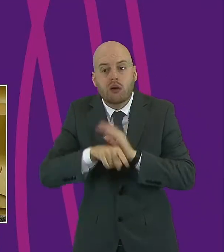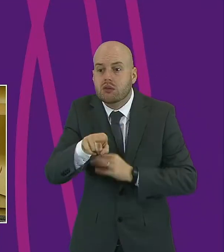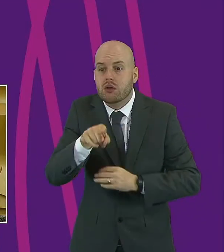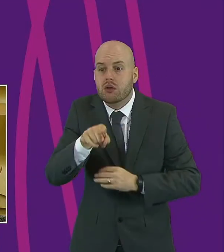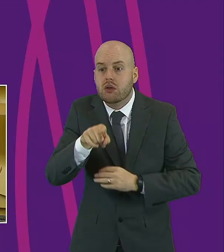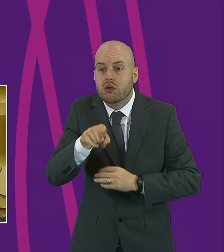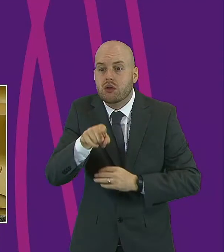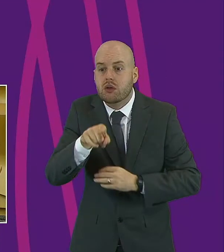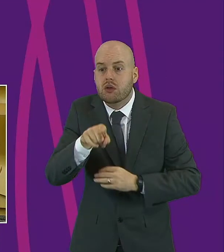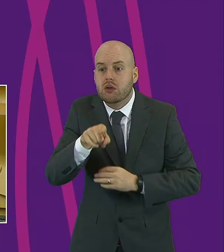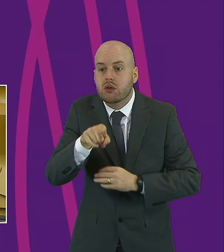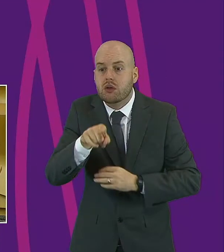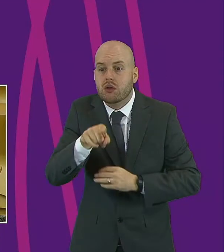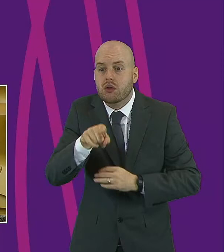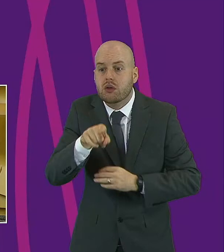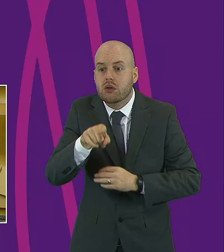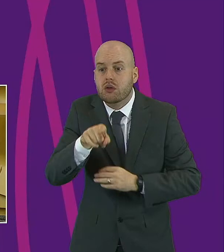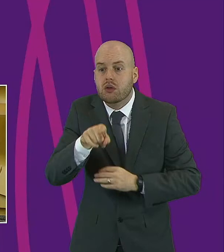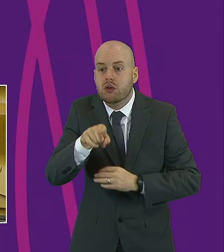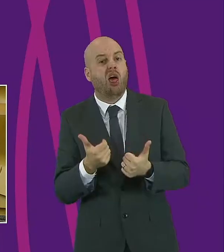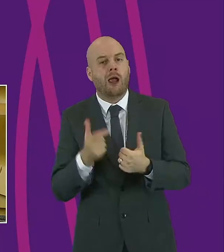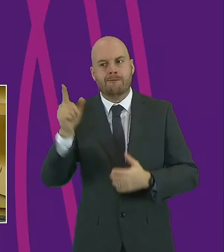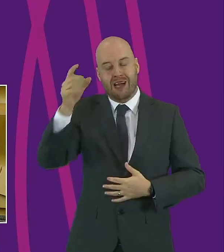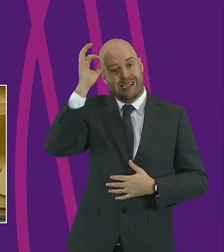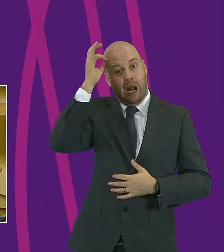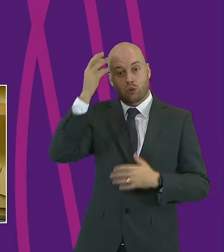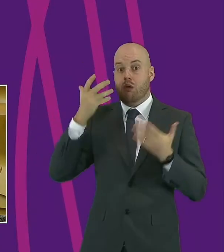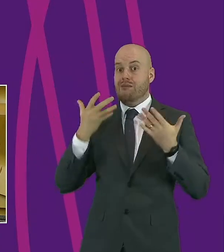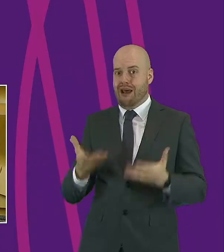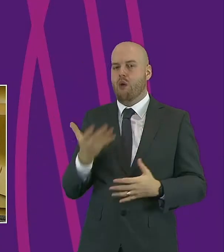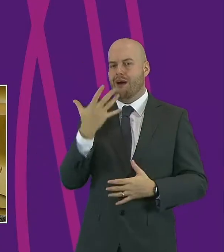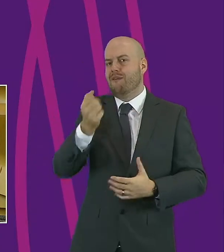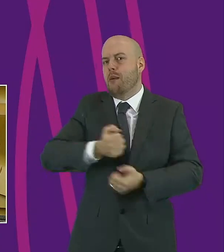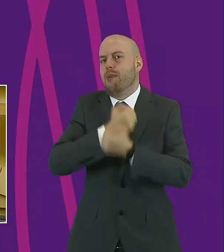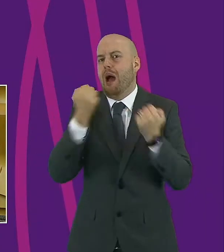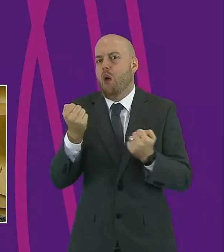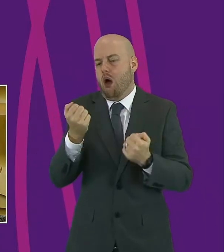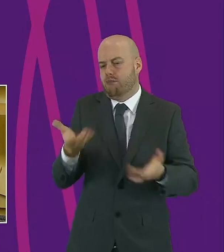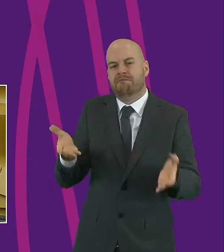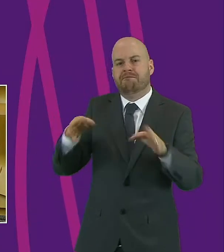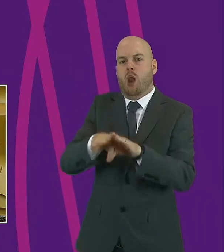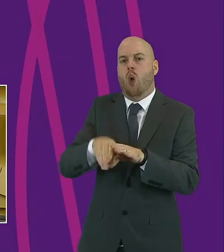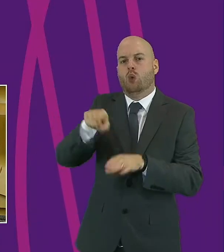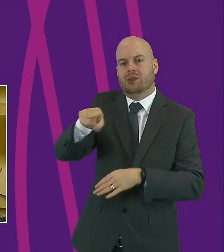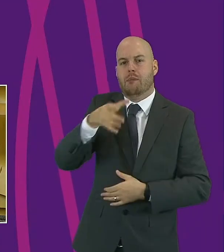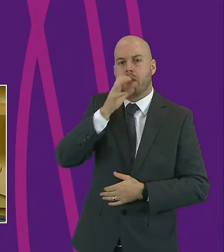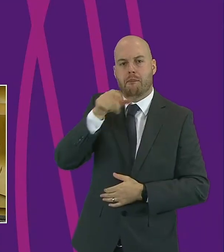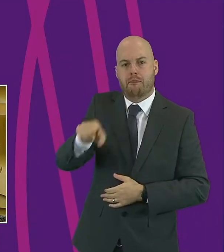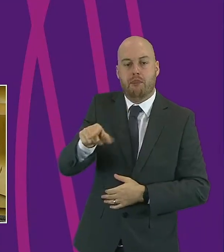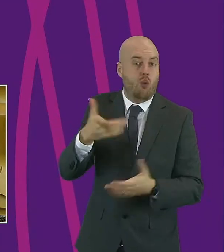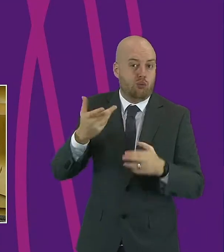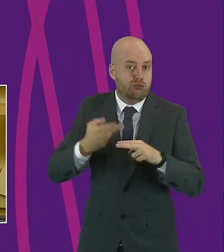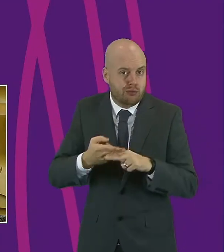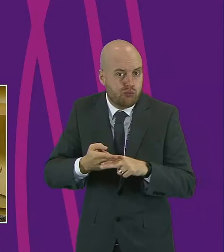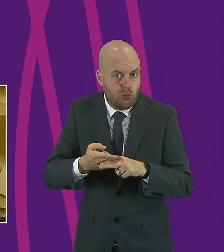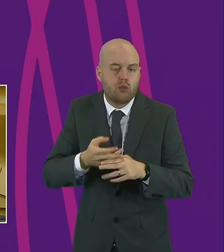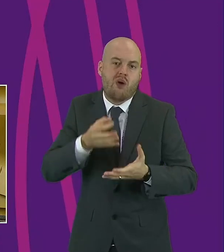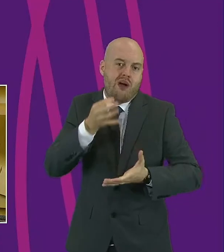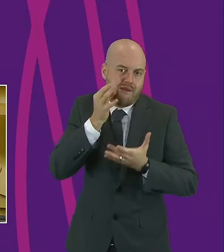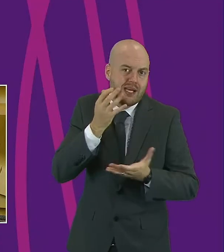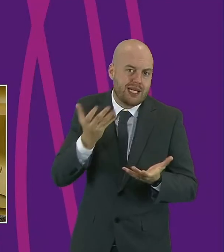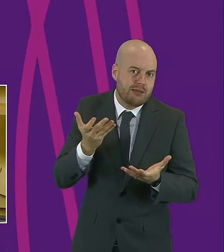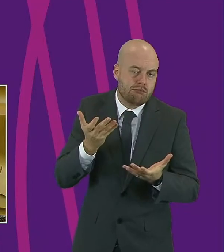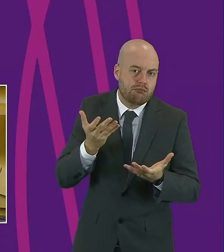risking transmission of the virus. This power would enable local authorities either to close such premises or to impose conditions on